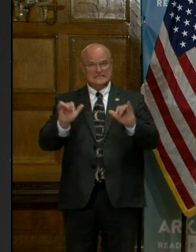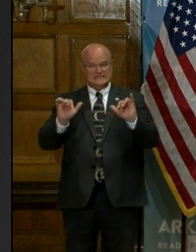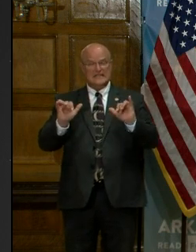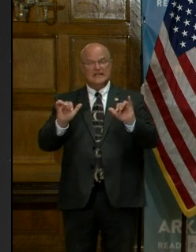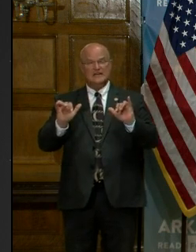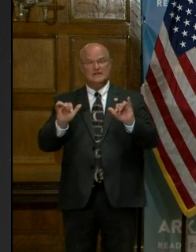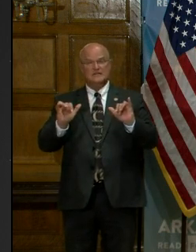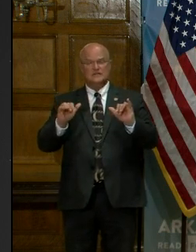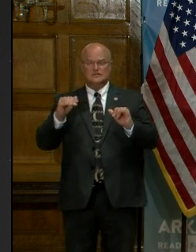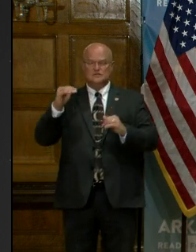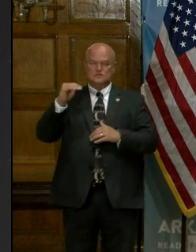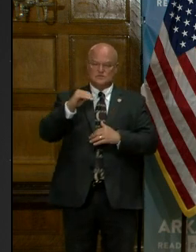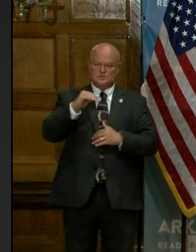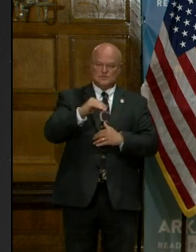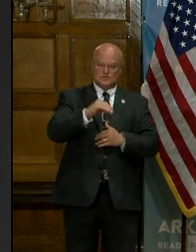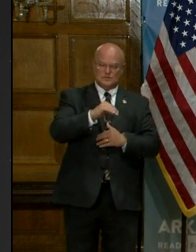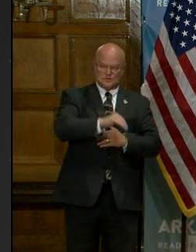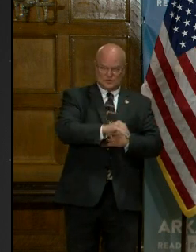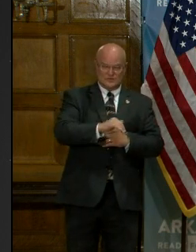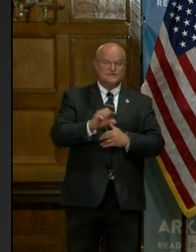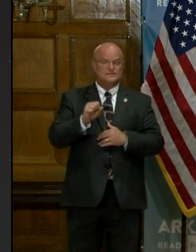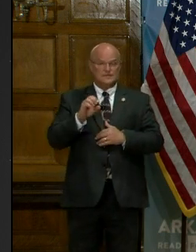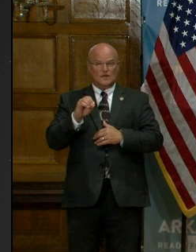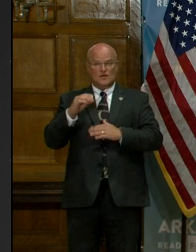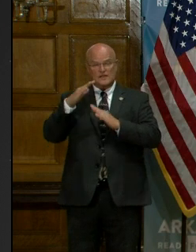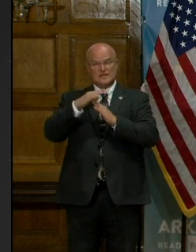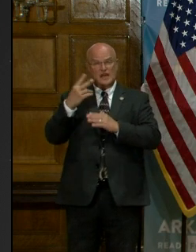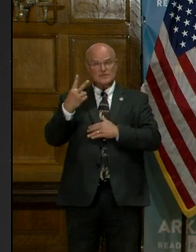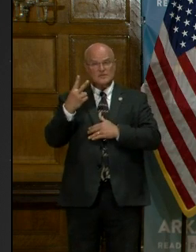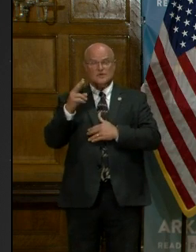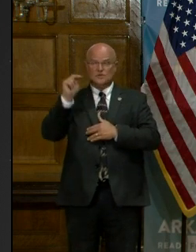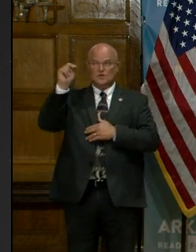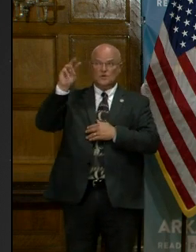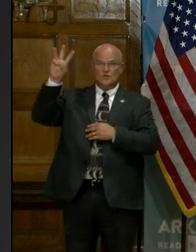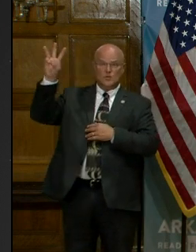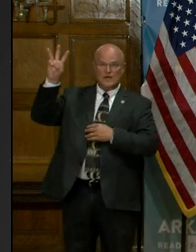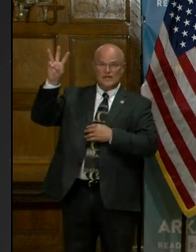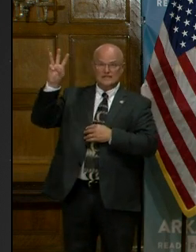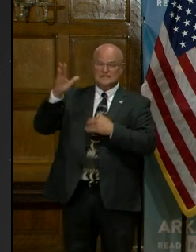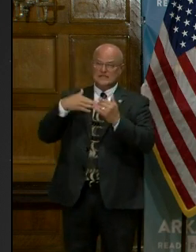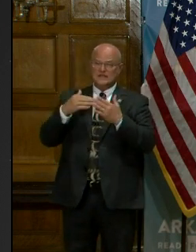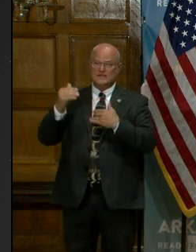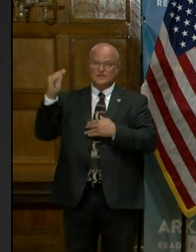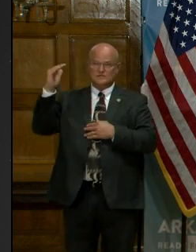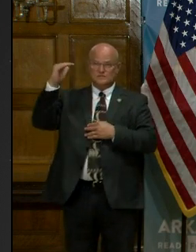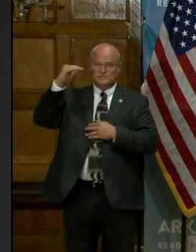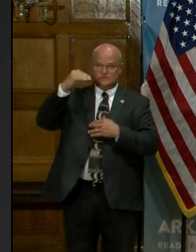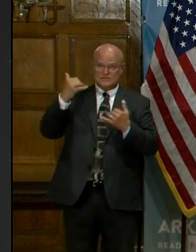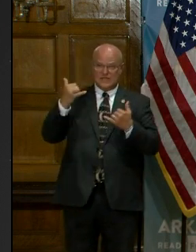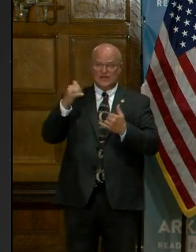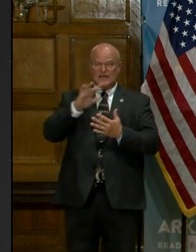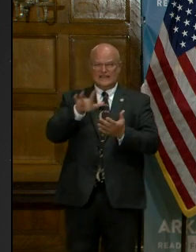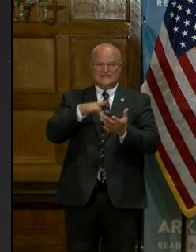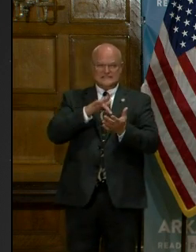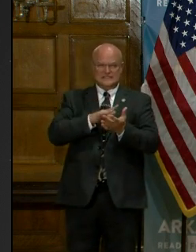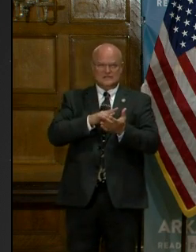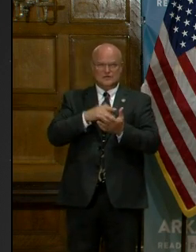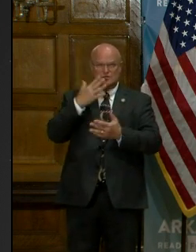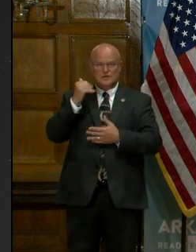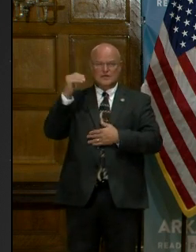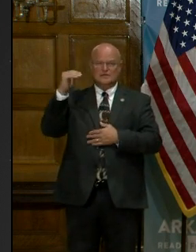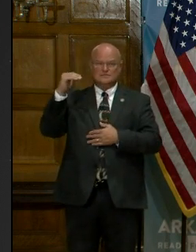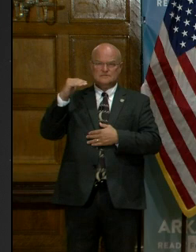are heading the right direction. So the top two are the northwest, even though it's trajecting down, and then central because